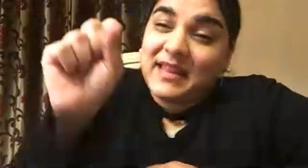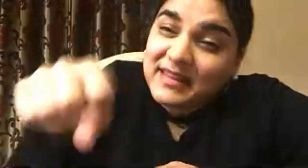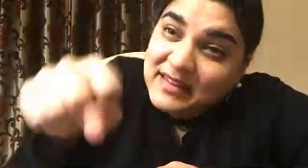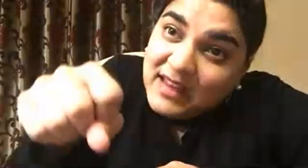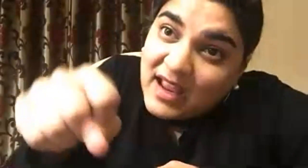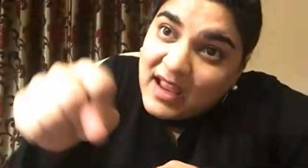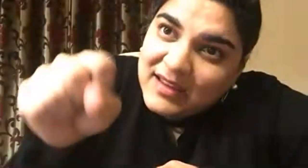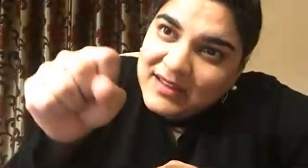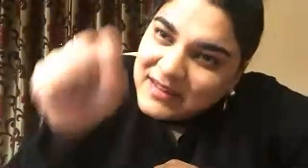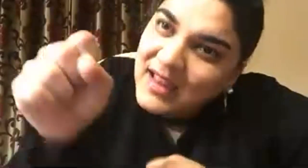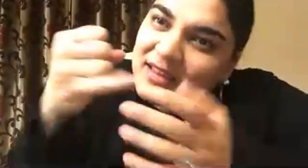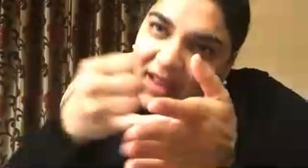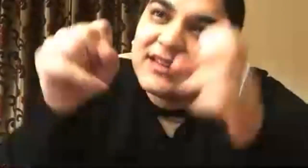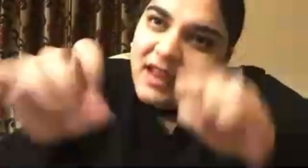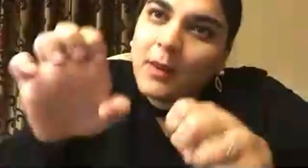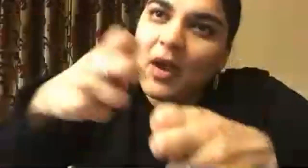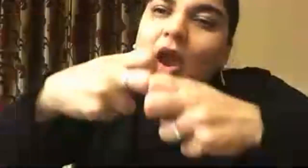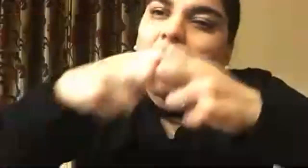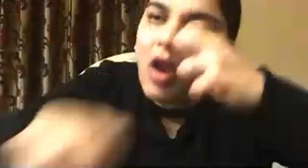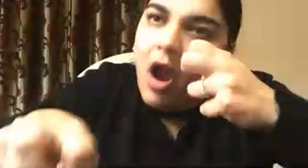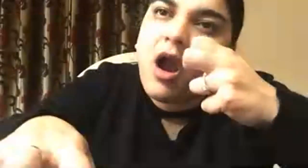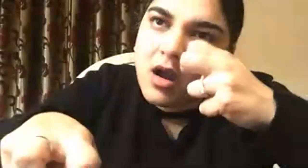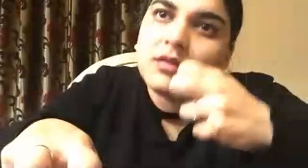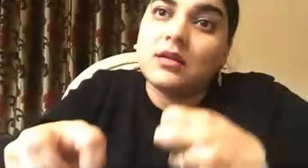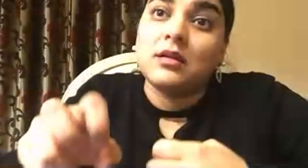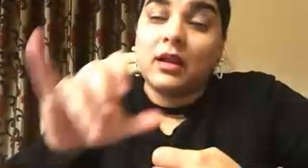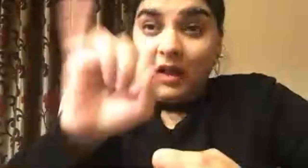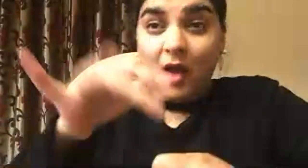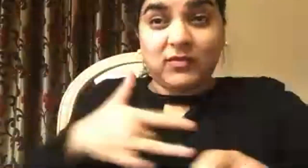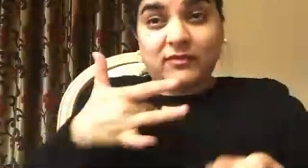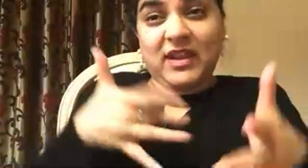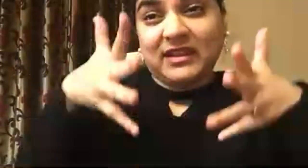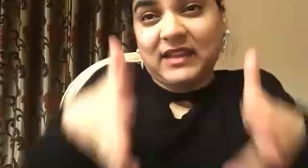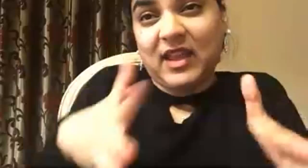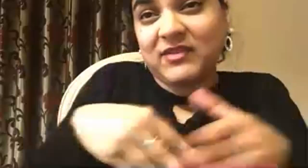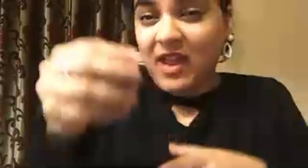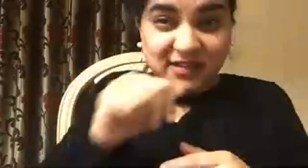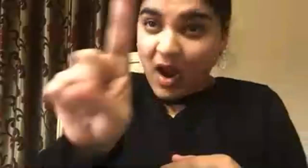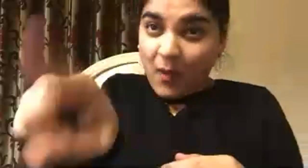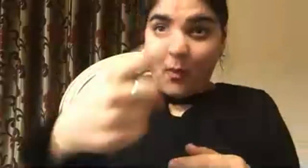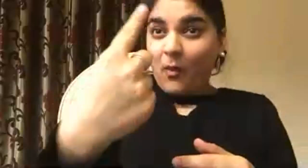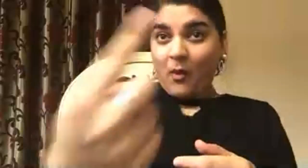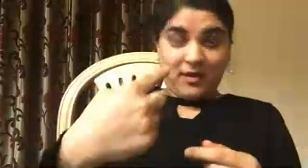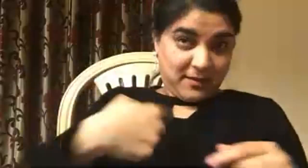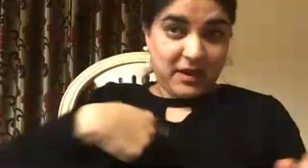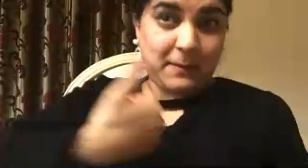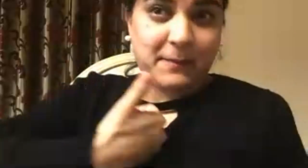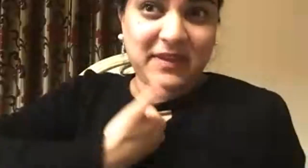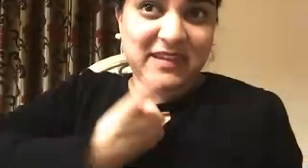So yeah, again, like it can be very challenging. And if I'm feeling left out,